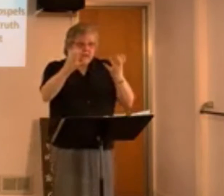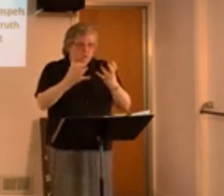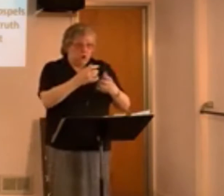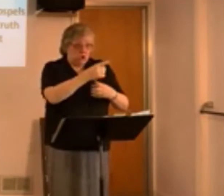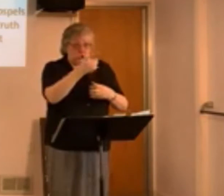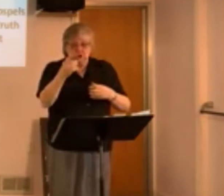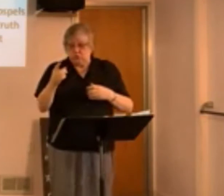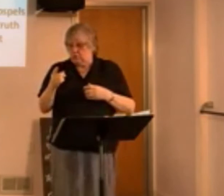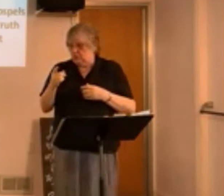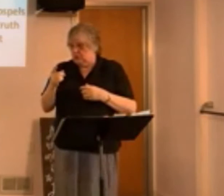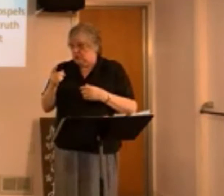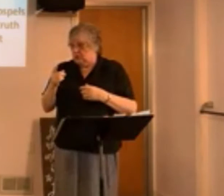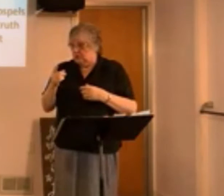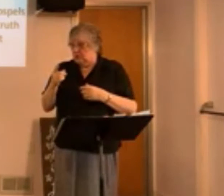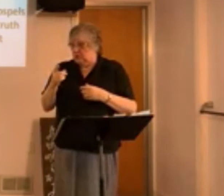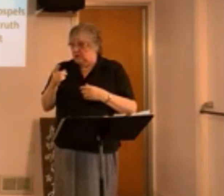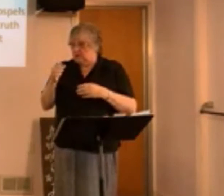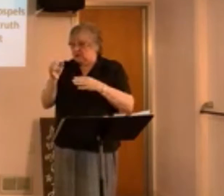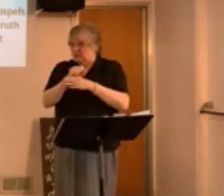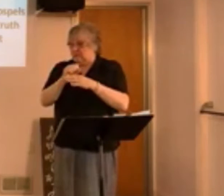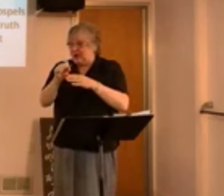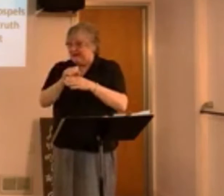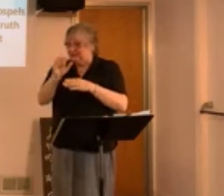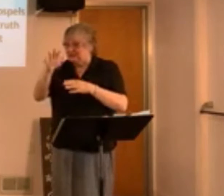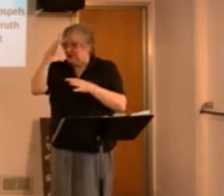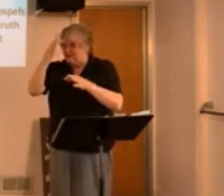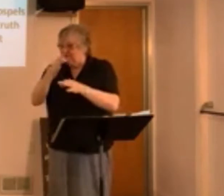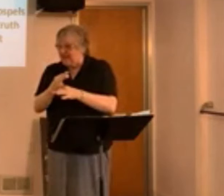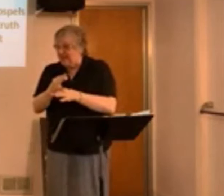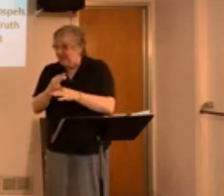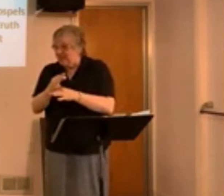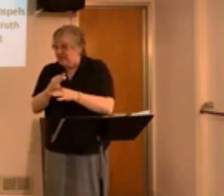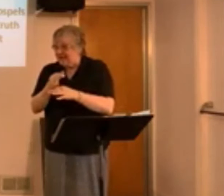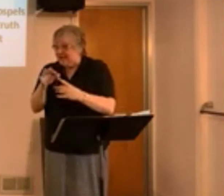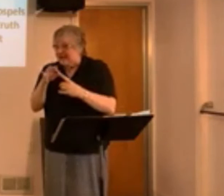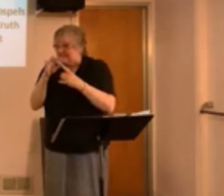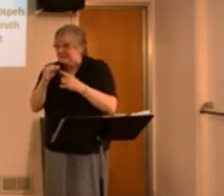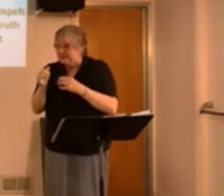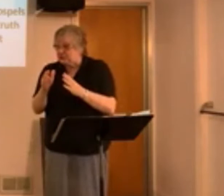desires for you to practice your faith in some special way?